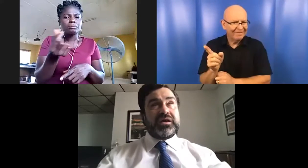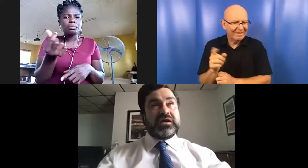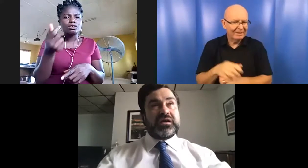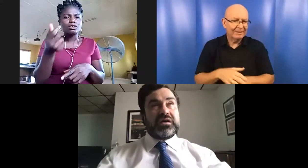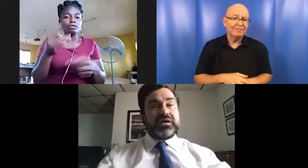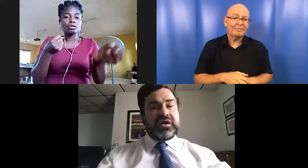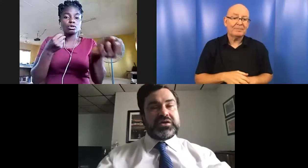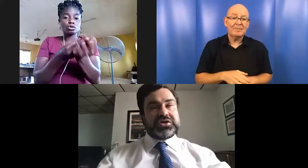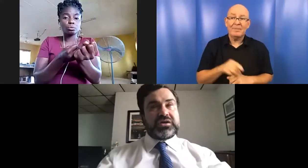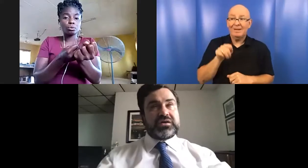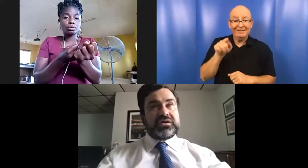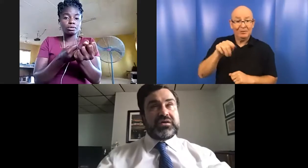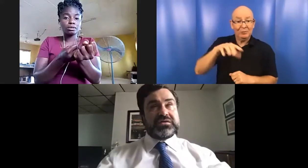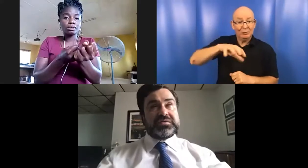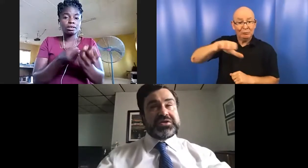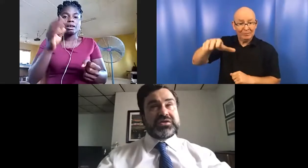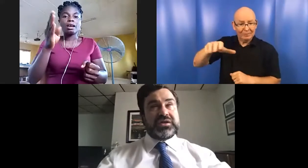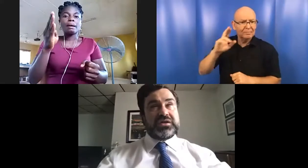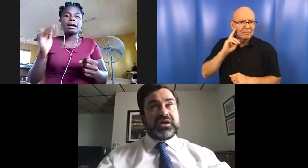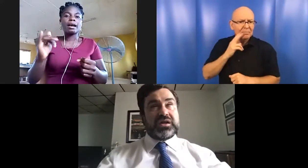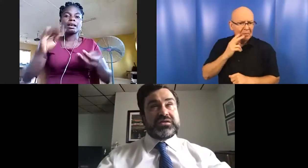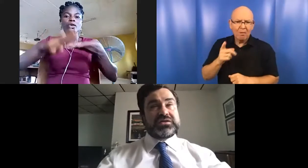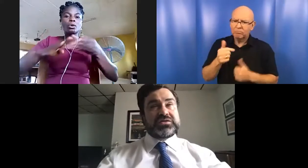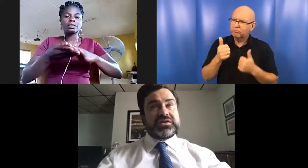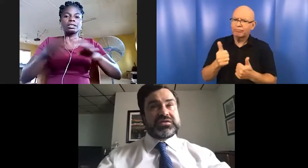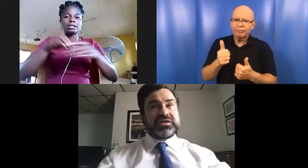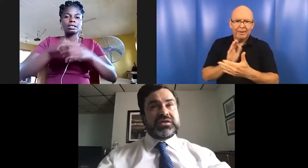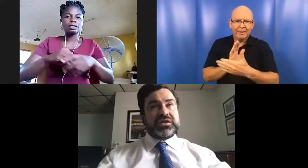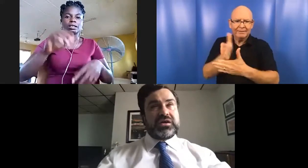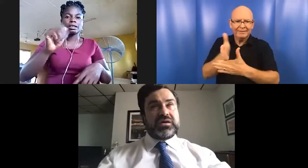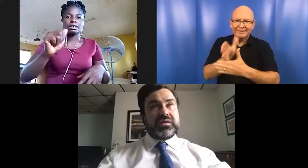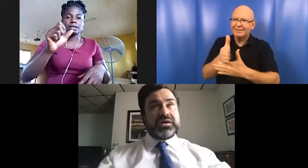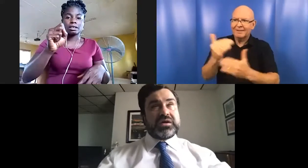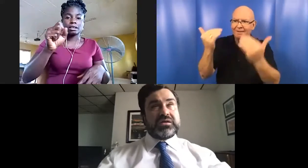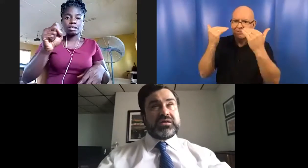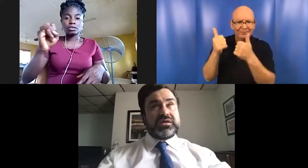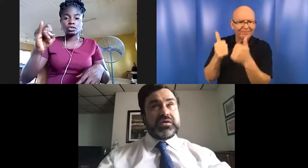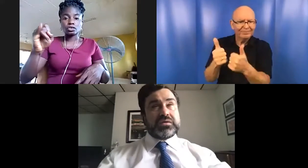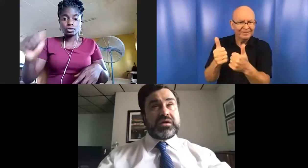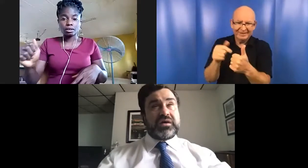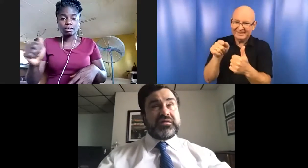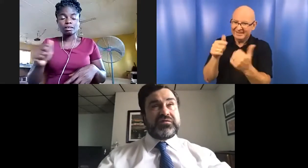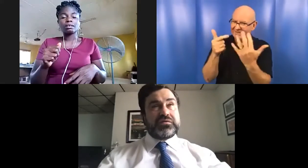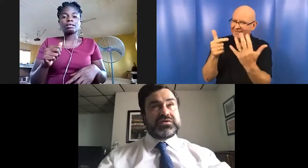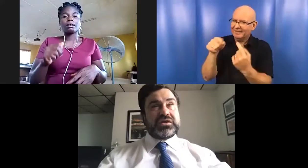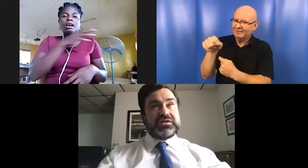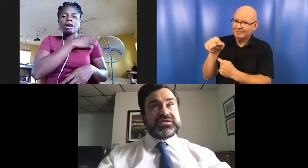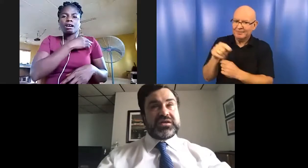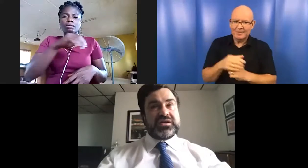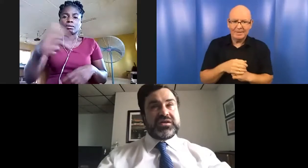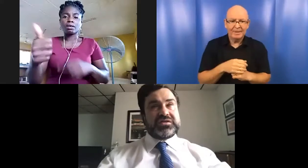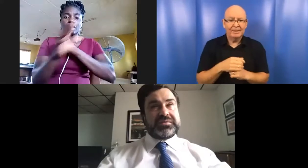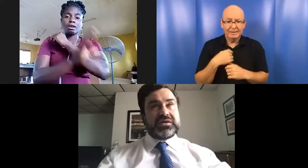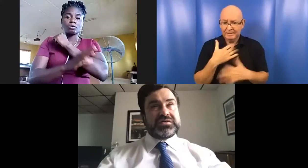community in Asia, especially in island countries, where having food is